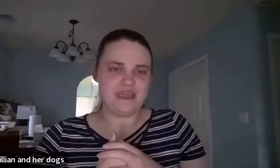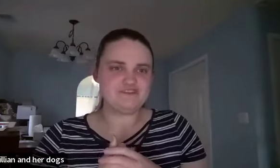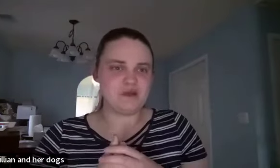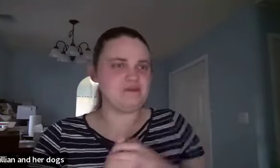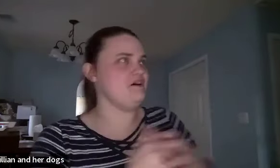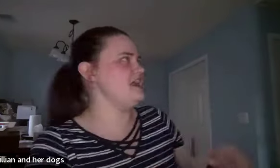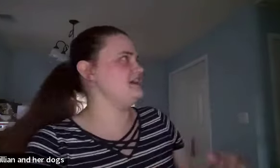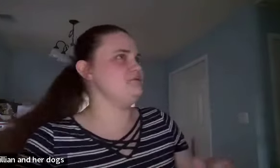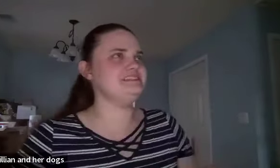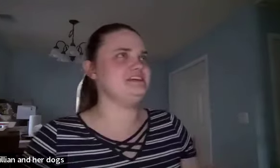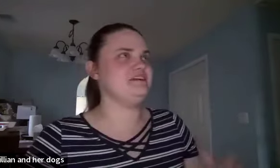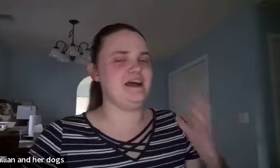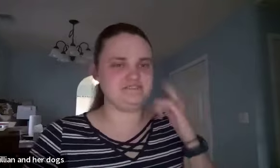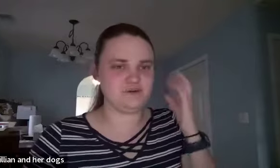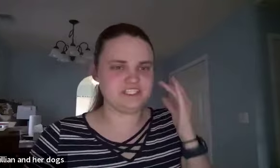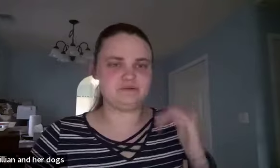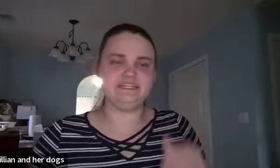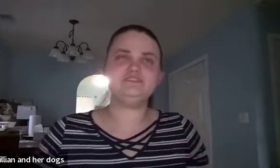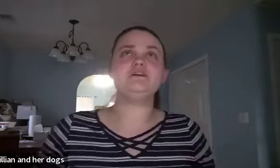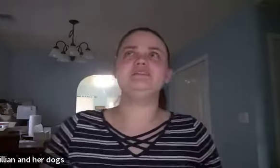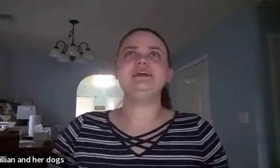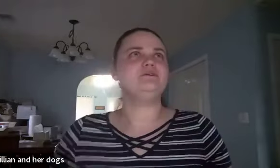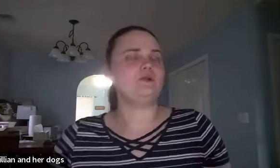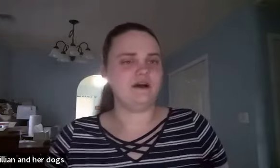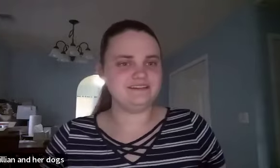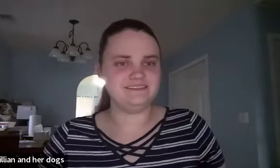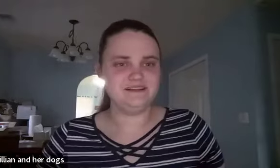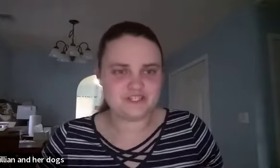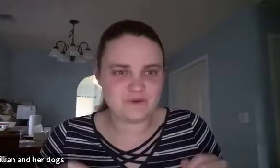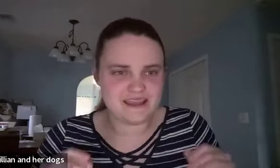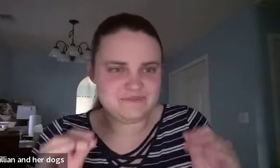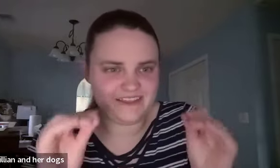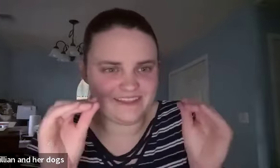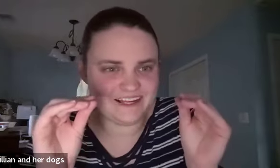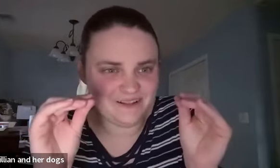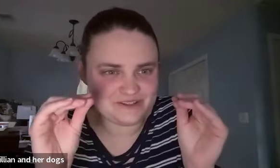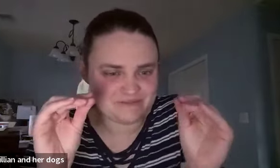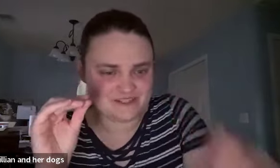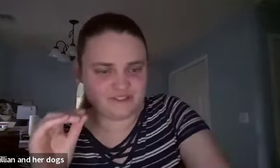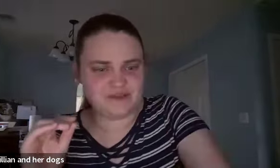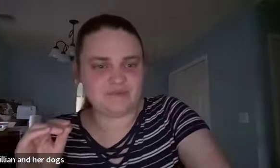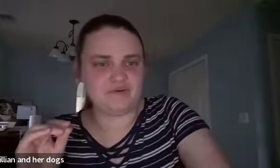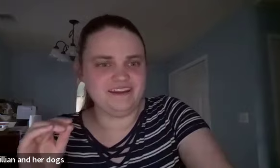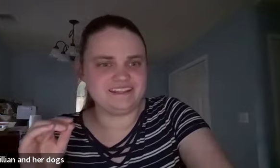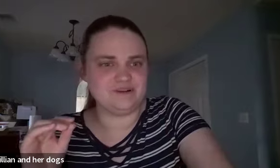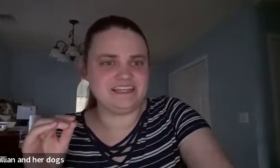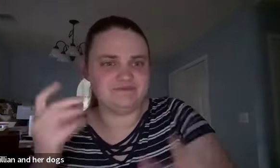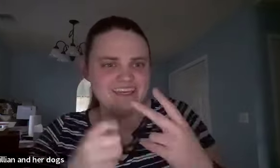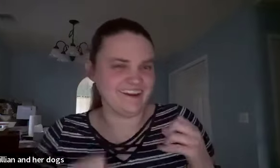have this problem a lot, and I always sit here and I have to question, do I need to turn on a light or not? Which is why I think getting closer to my screen is I'm like, the brightness will save me